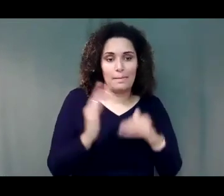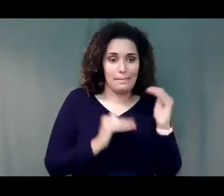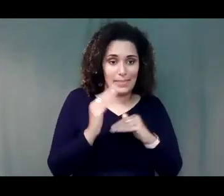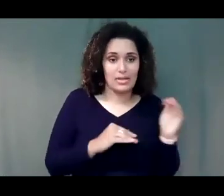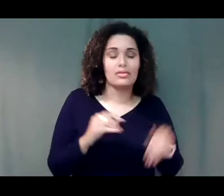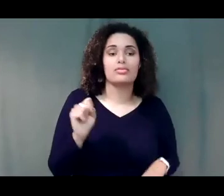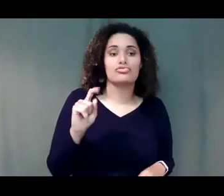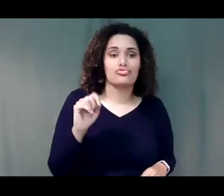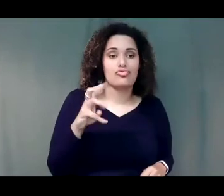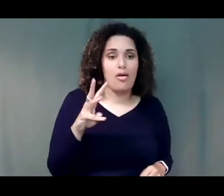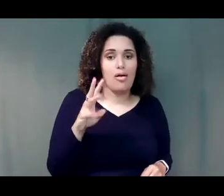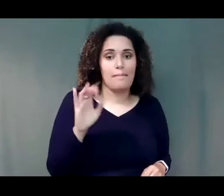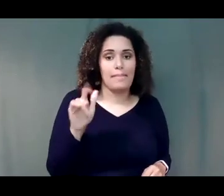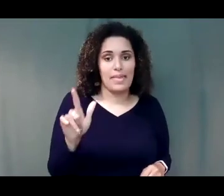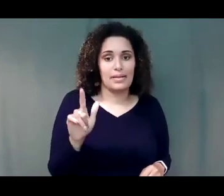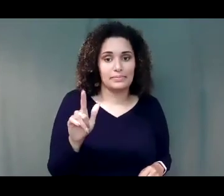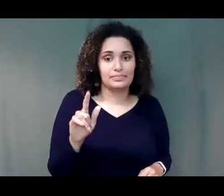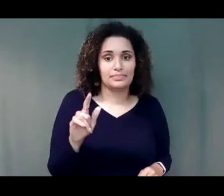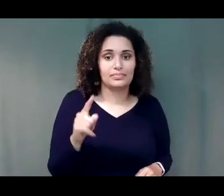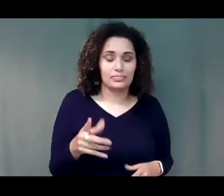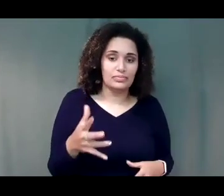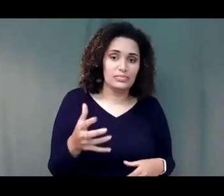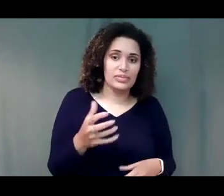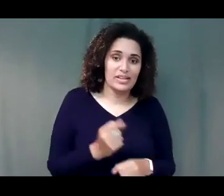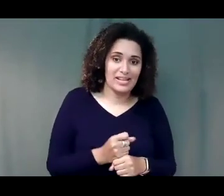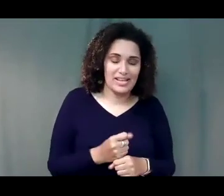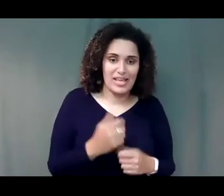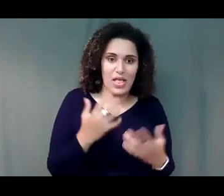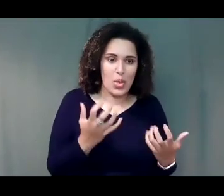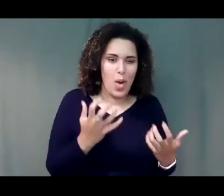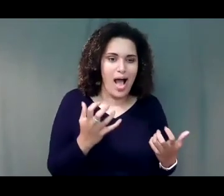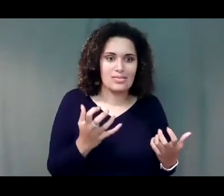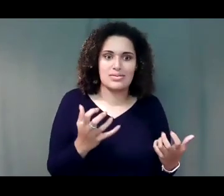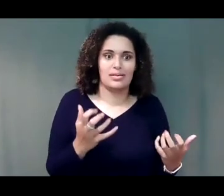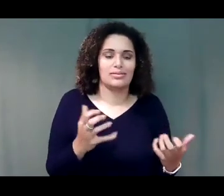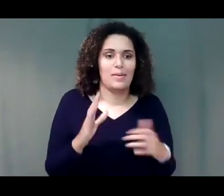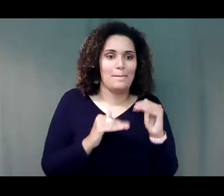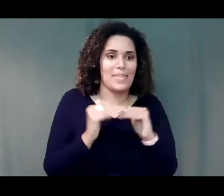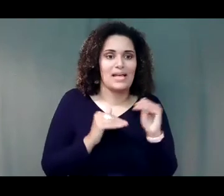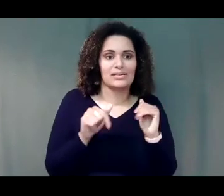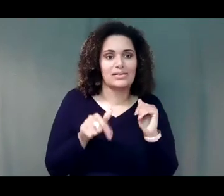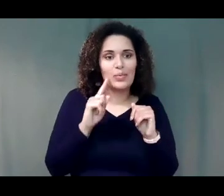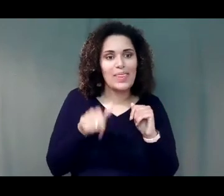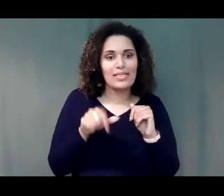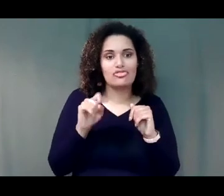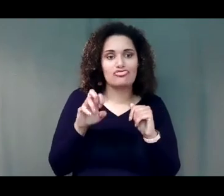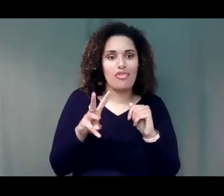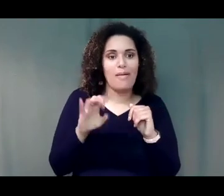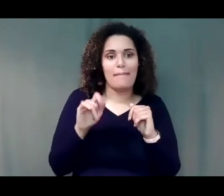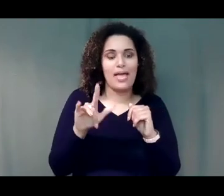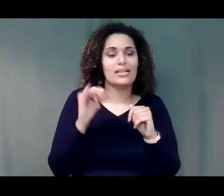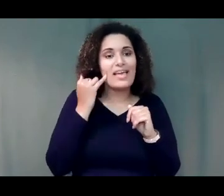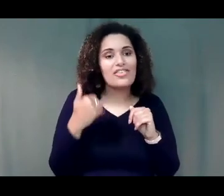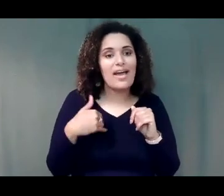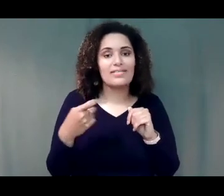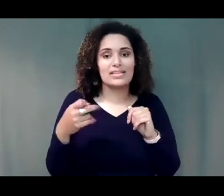bale. Once you get the bug of building out of straw bale, it's hard to get out. It's a wonderful way to build. And if you have the space,